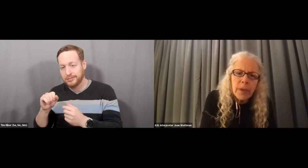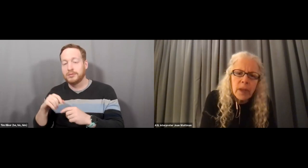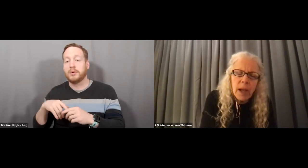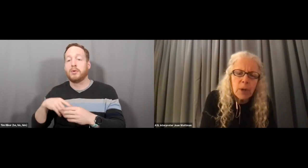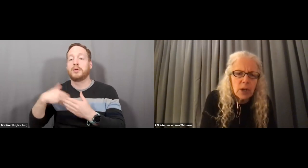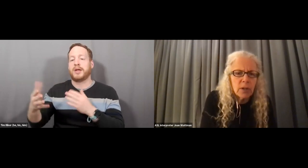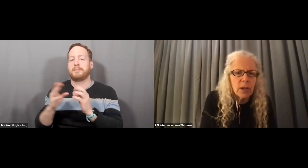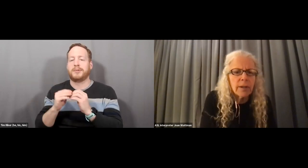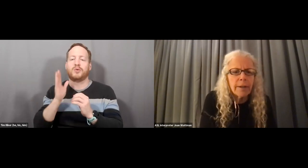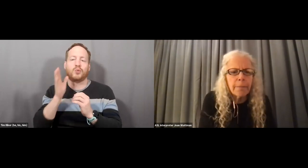I'm going to